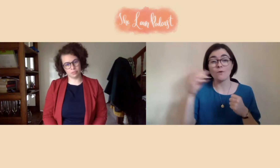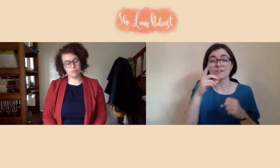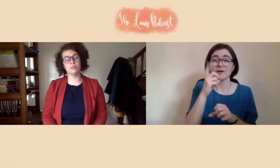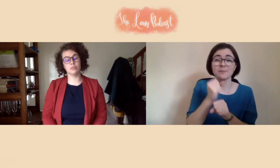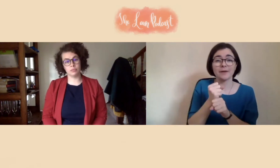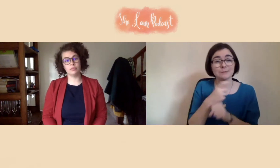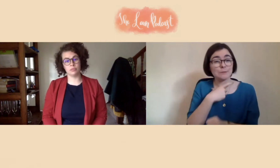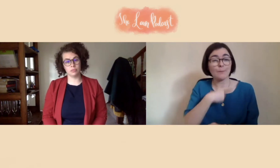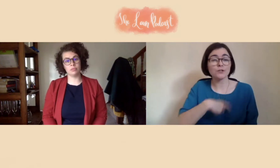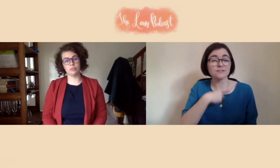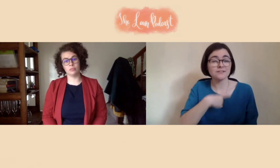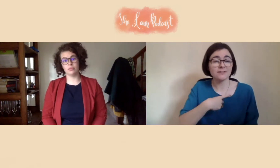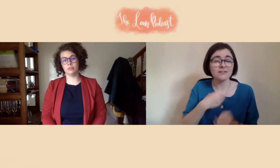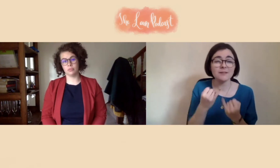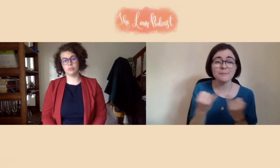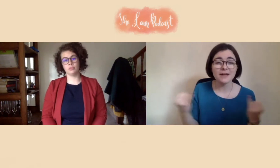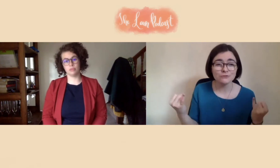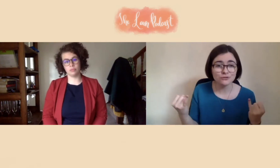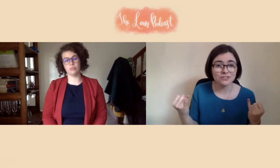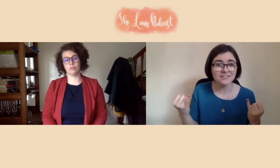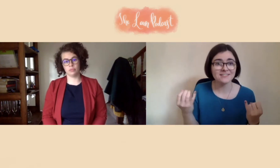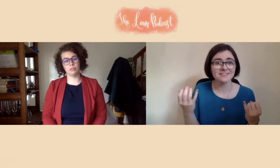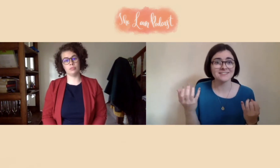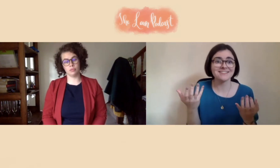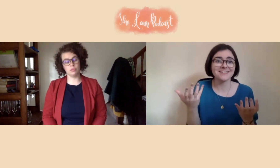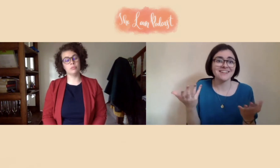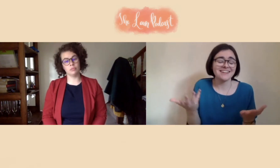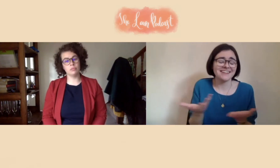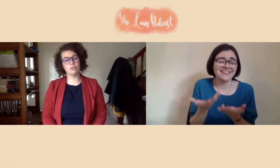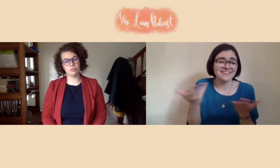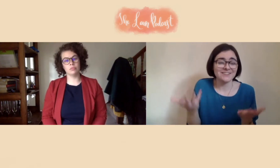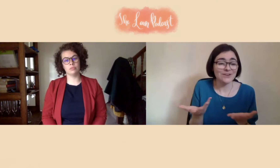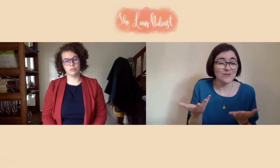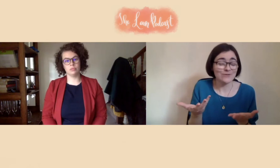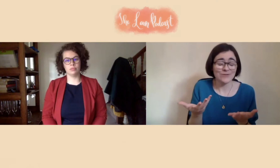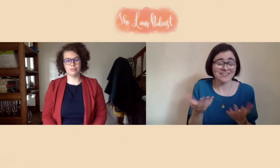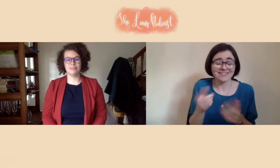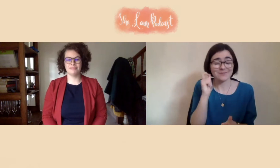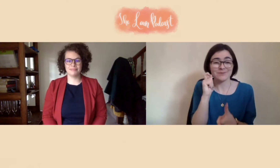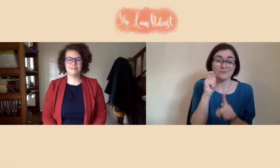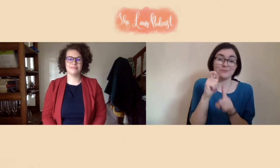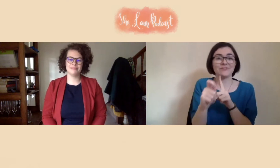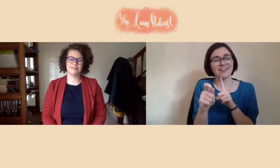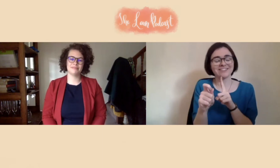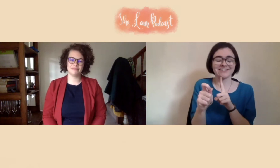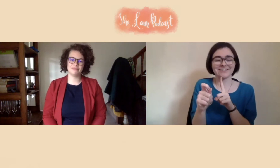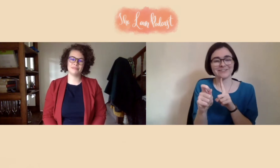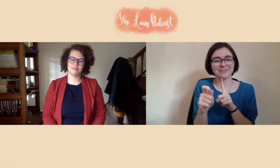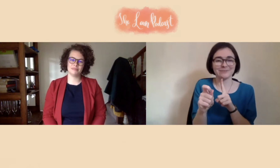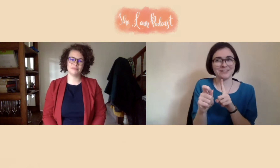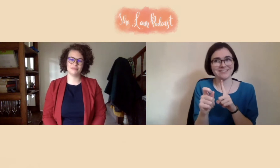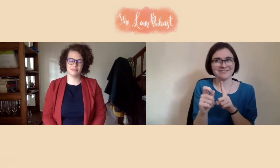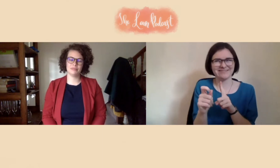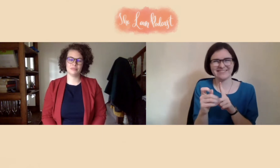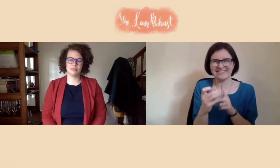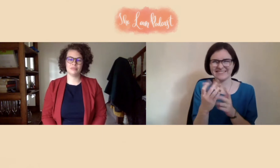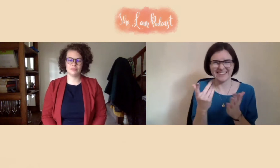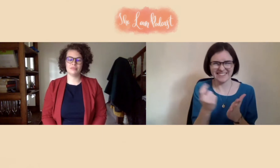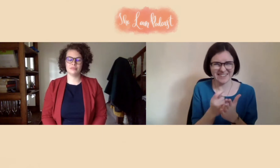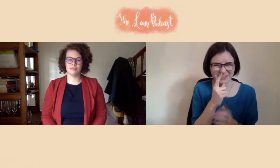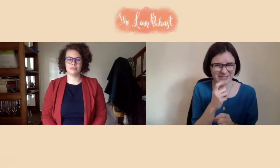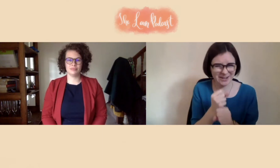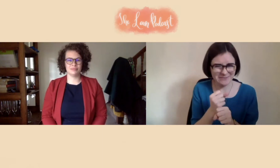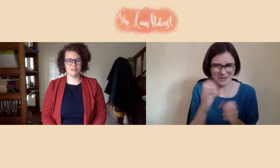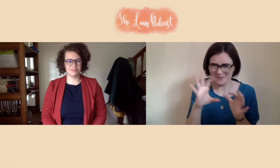kind of personal boundaries. One of the things that people are always, you know, as a professional, you don't often talk about